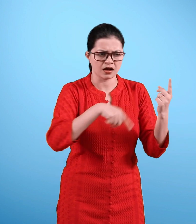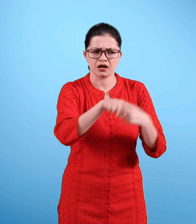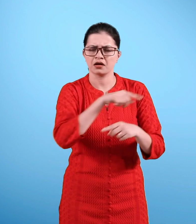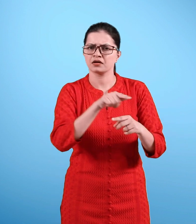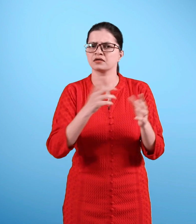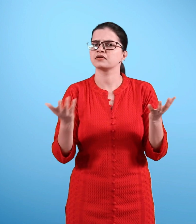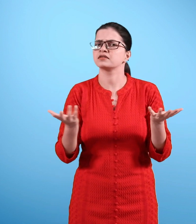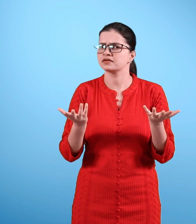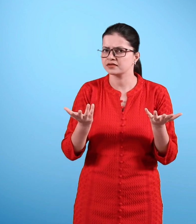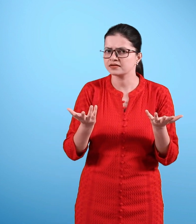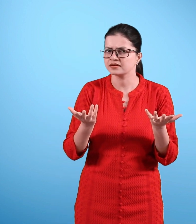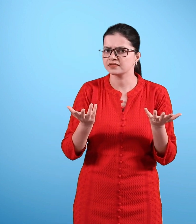see?